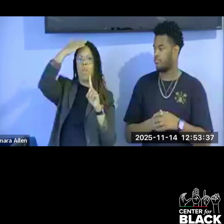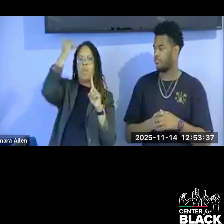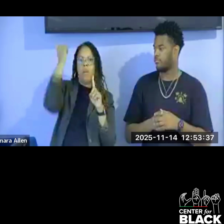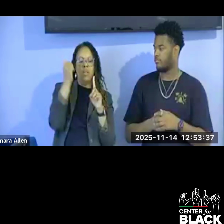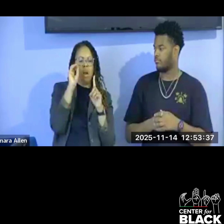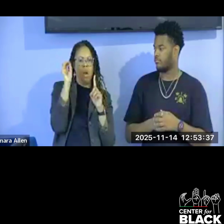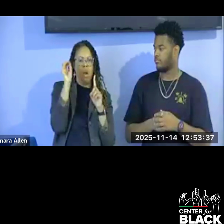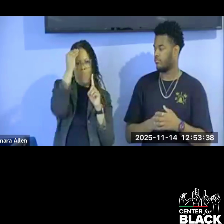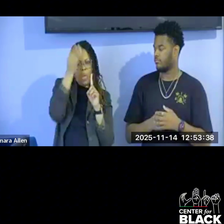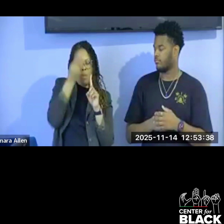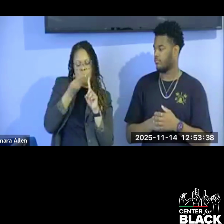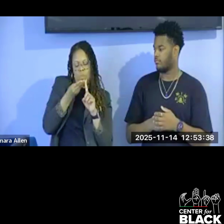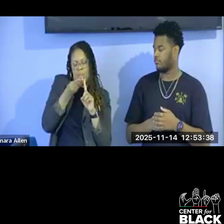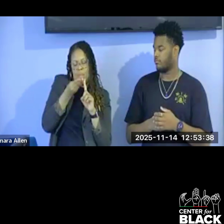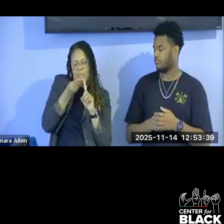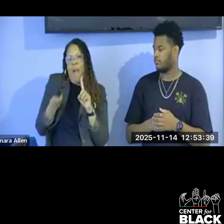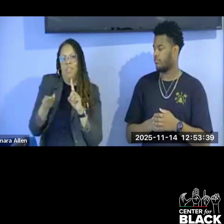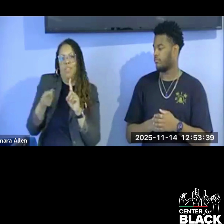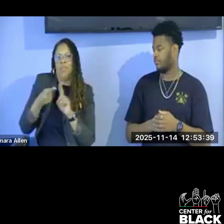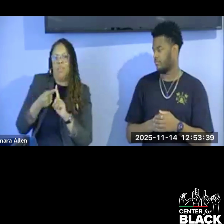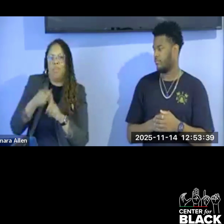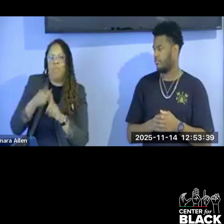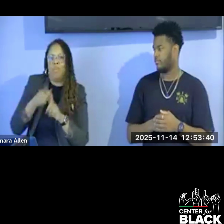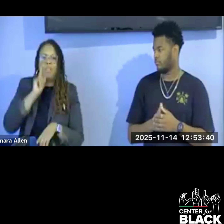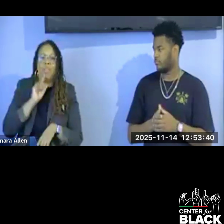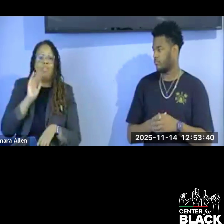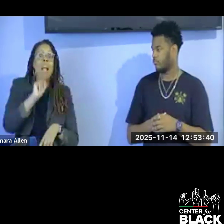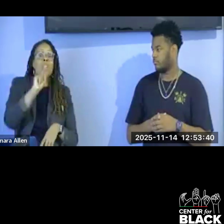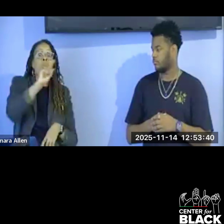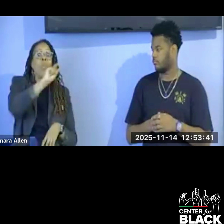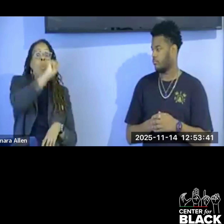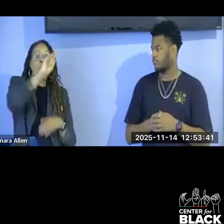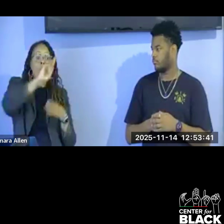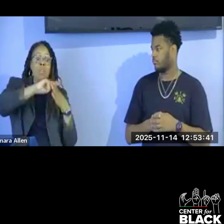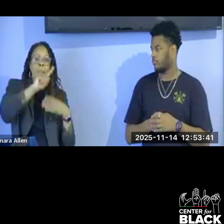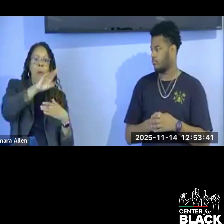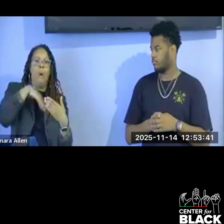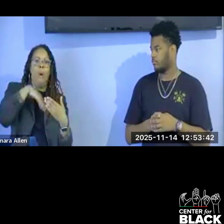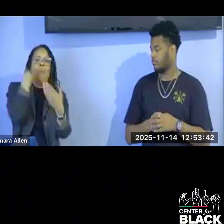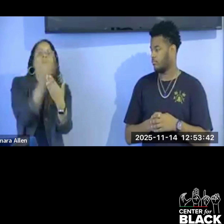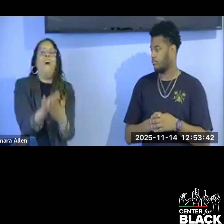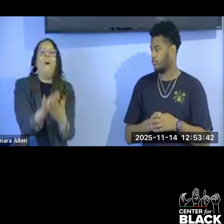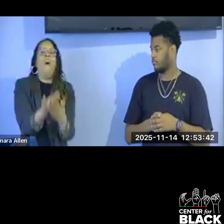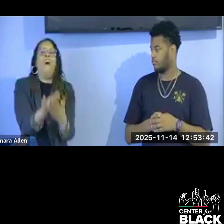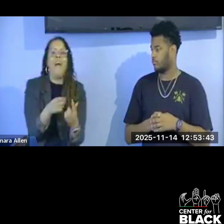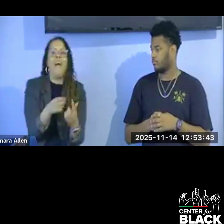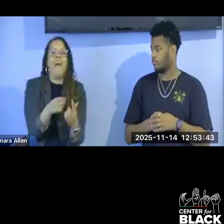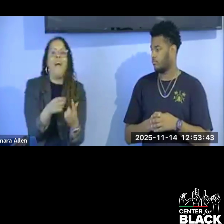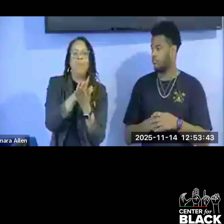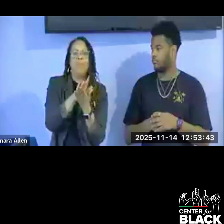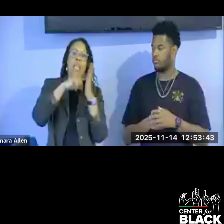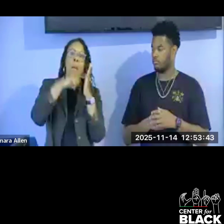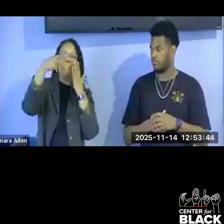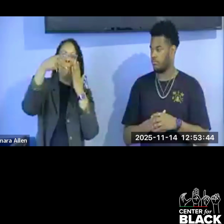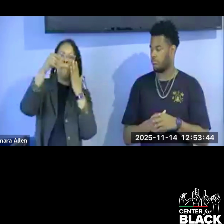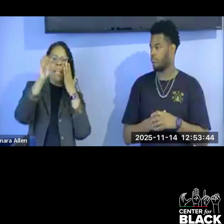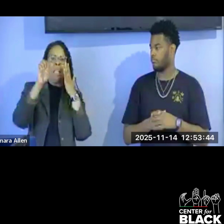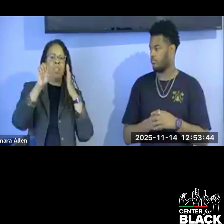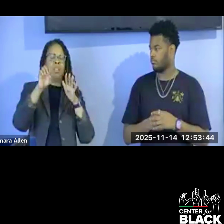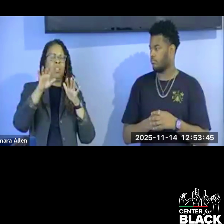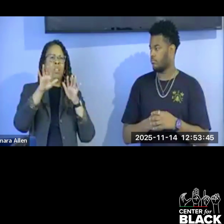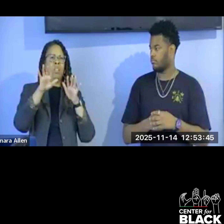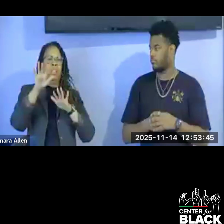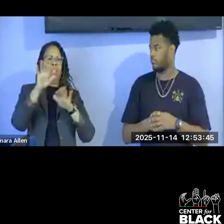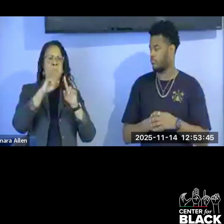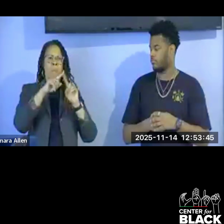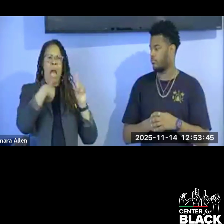that's what sort of takes away from our experience because we don't have that information passed down to us as a result of those communication and